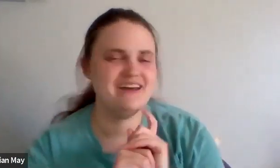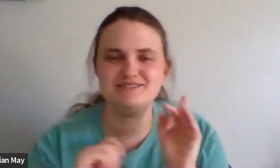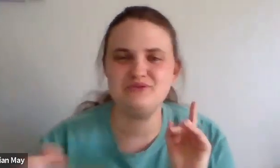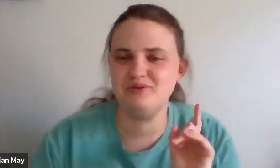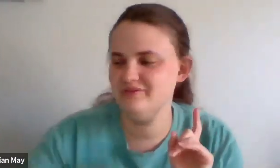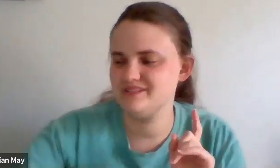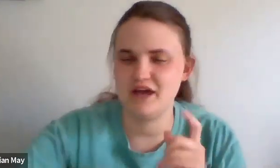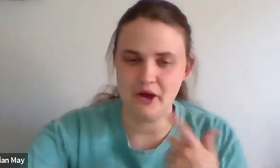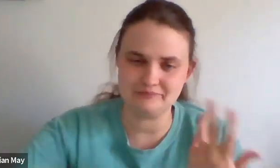That's cool. So,